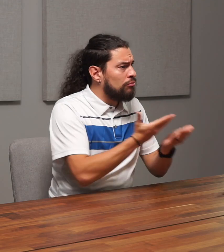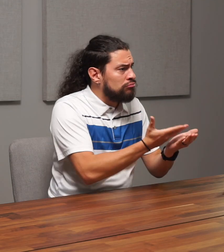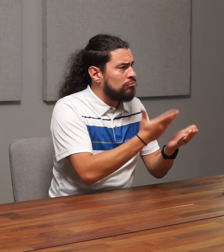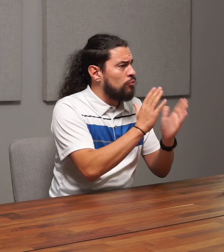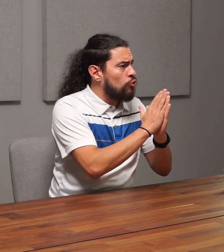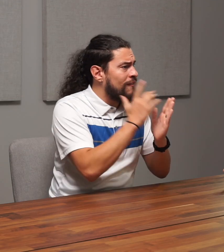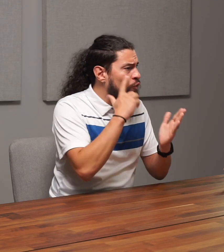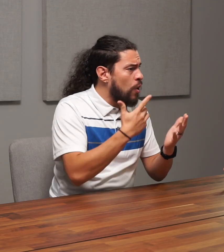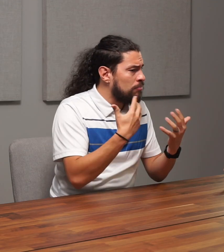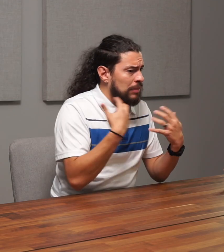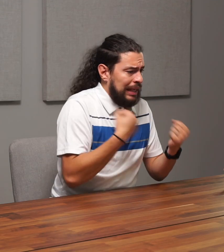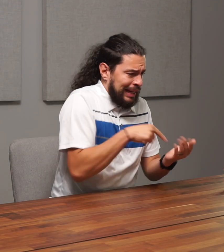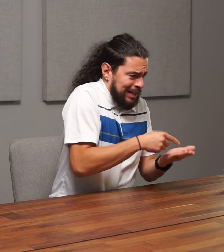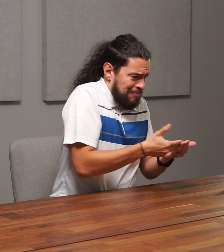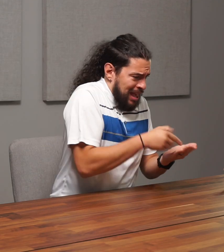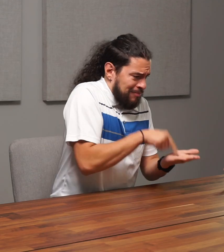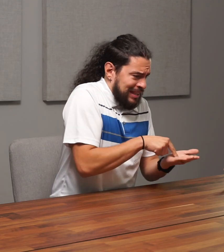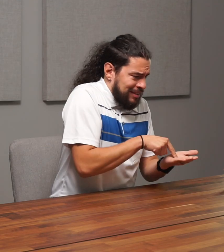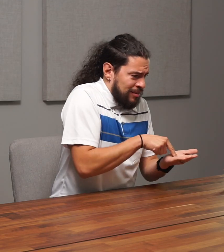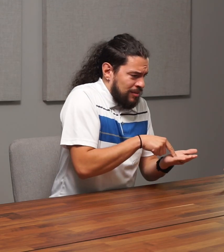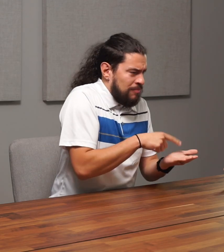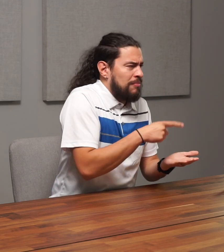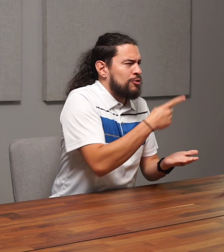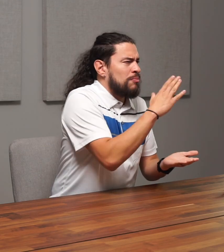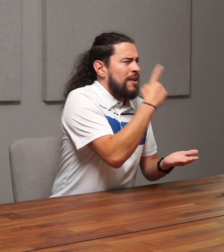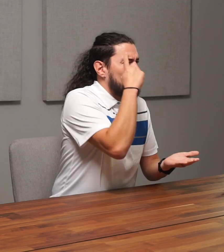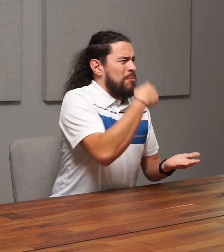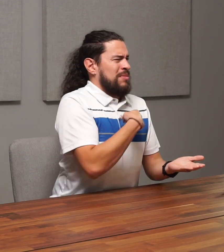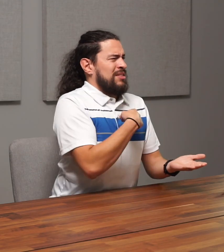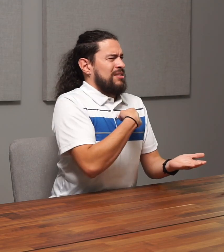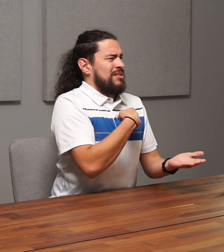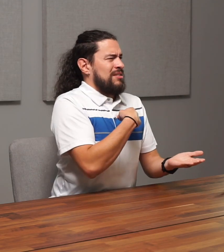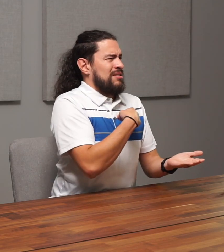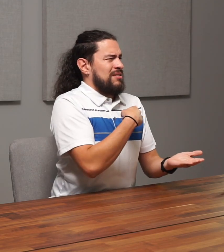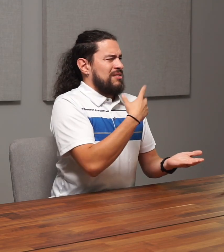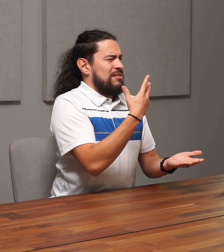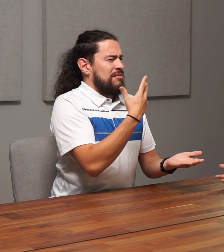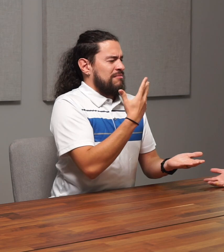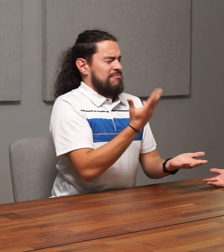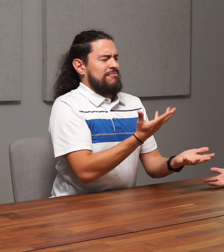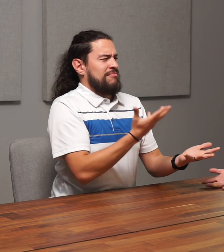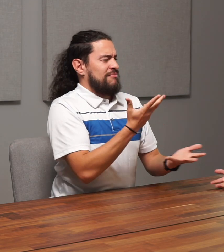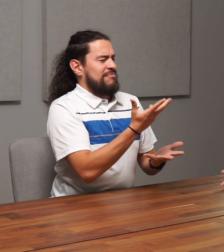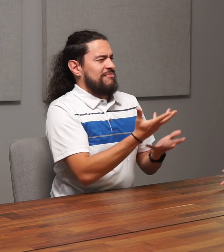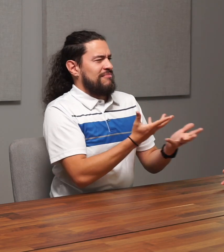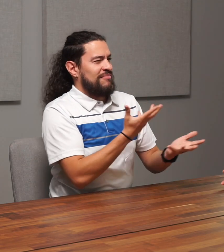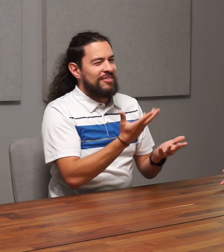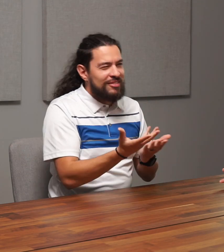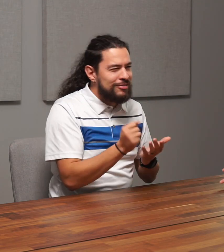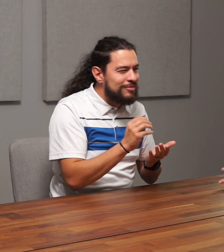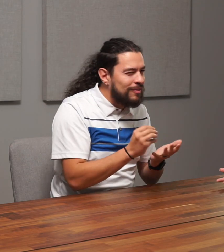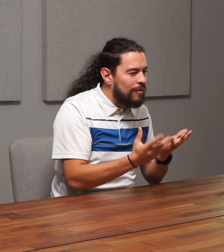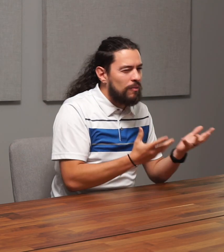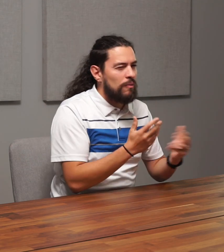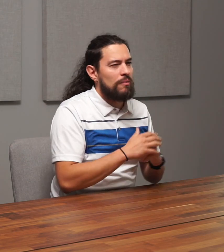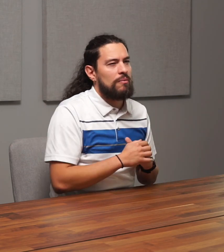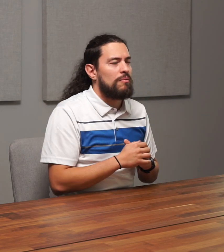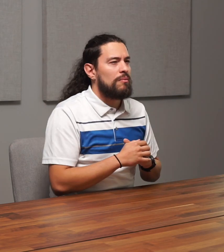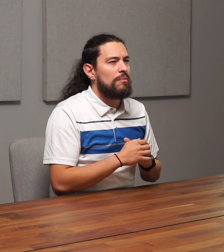are let's say you know they're bringing their baby for example there was a deaf person here who had brought their baby up to the front of the stage